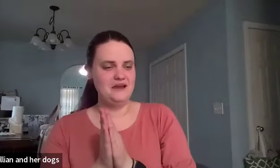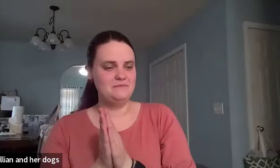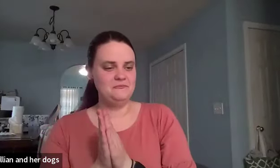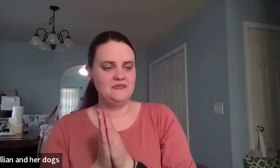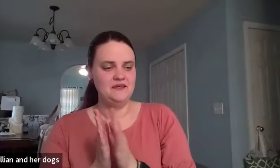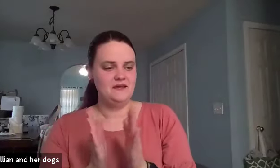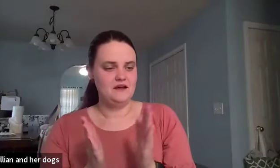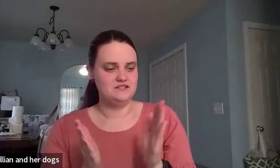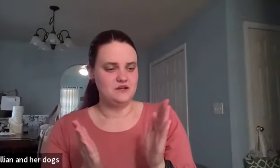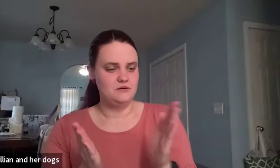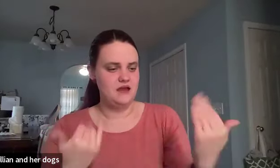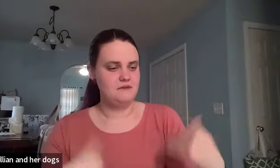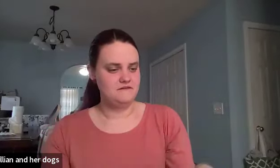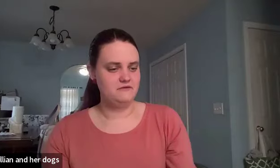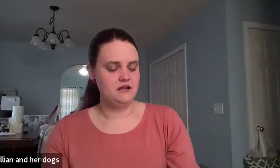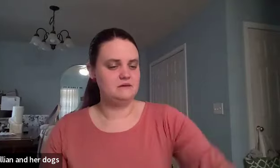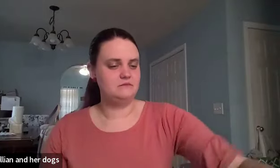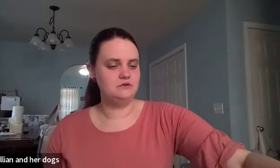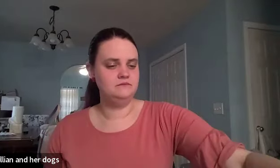Okay. So we had my favorite animal.